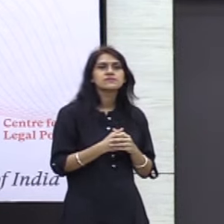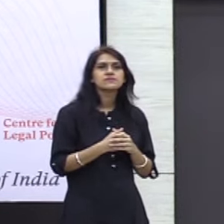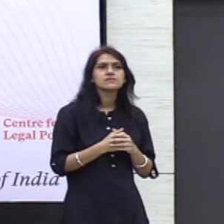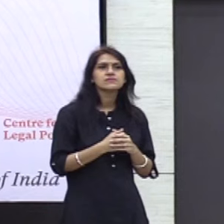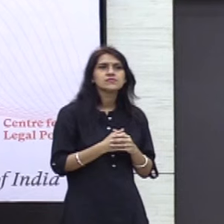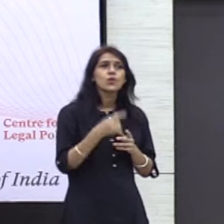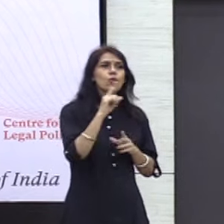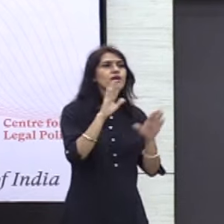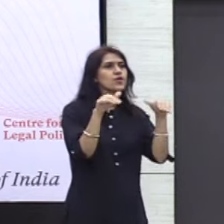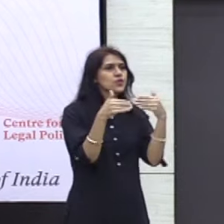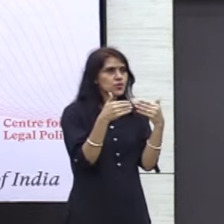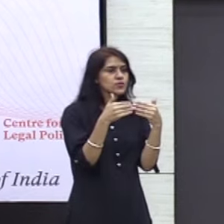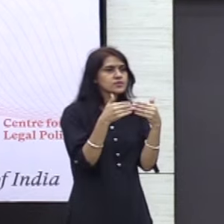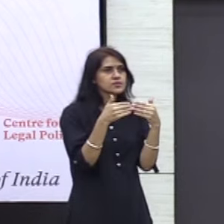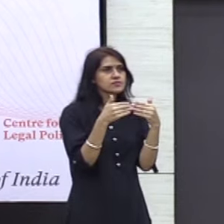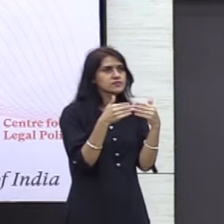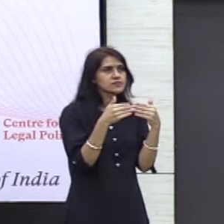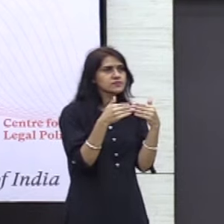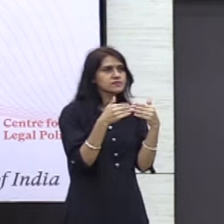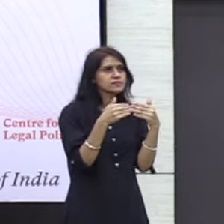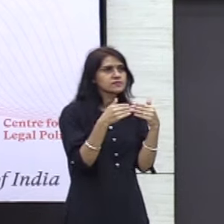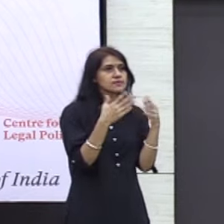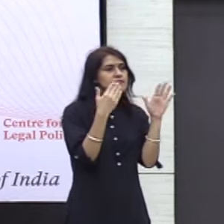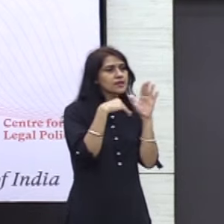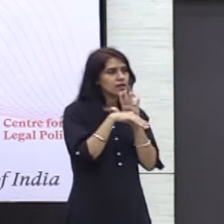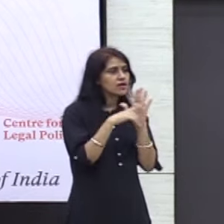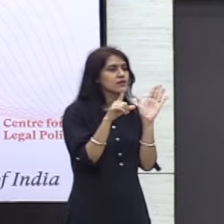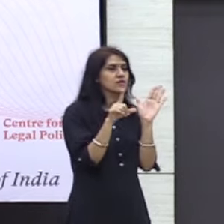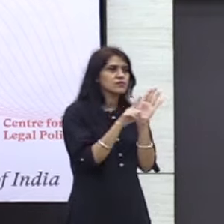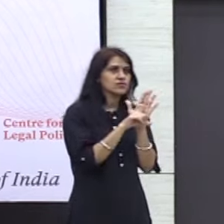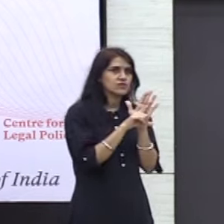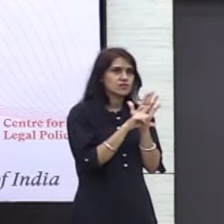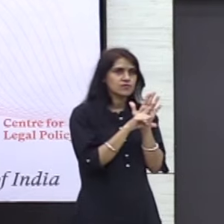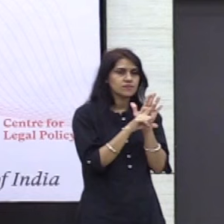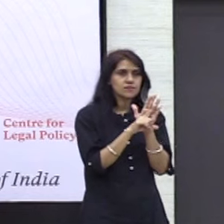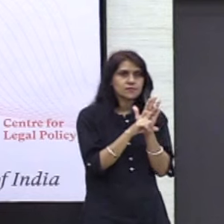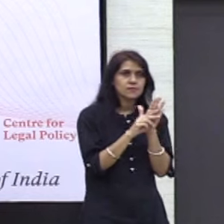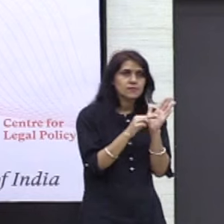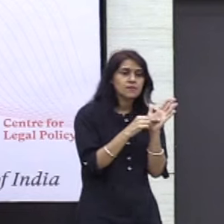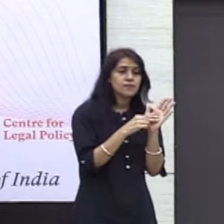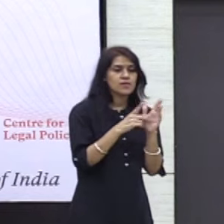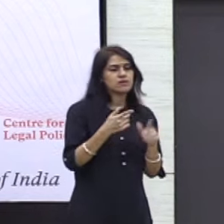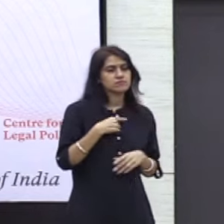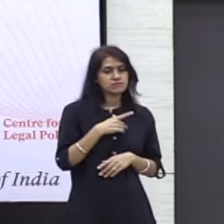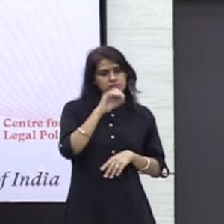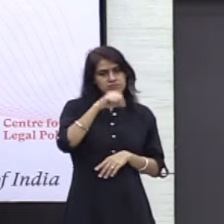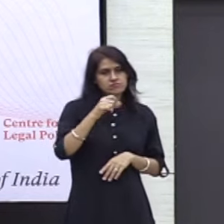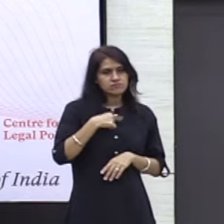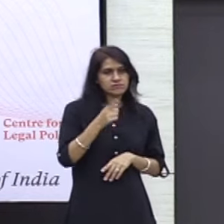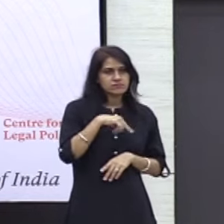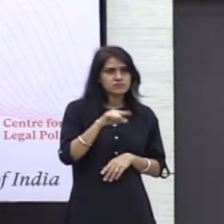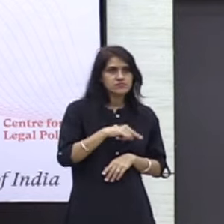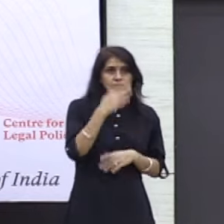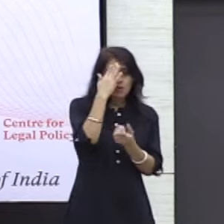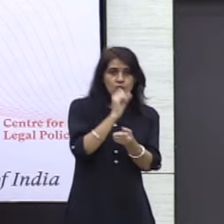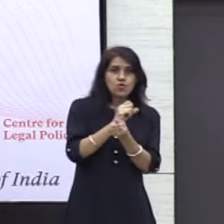Macaulay introduced in the law that a confession to a police officer is not admissible